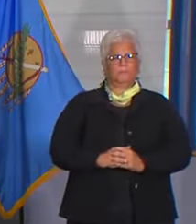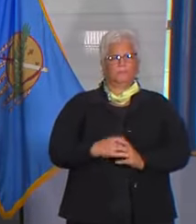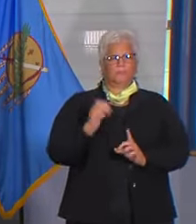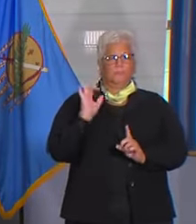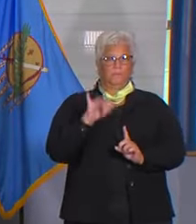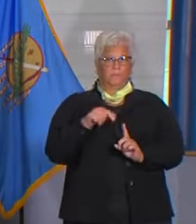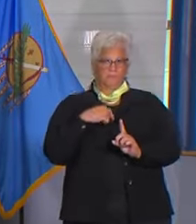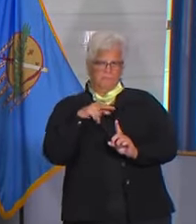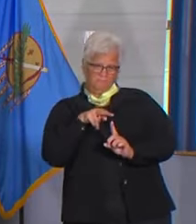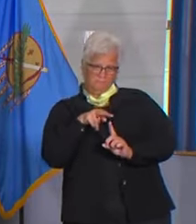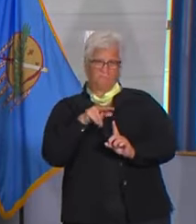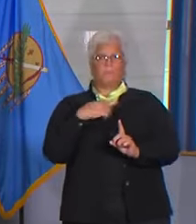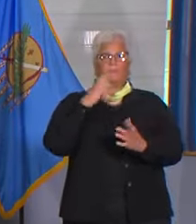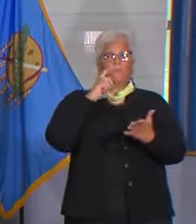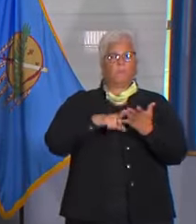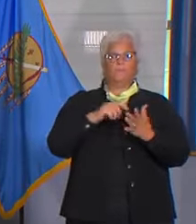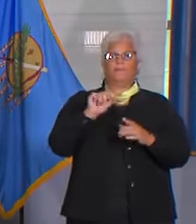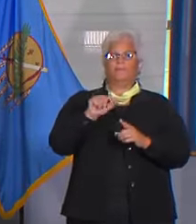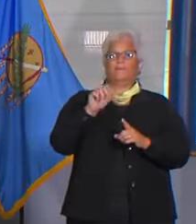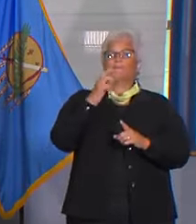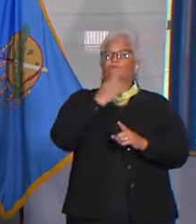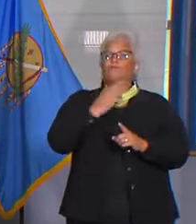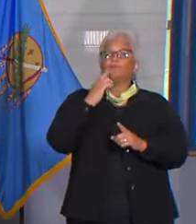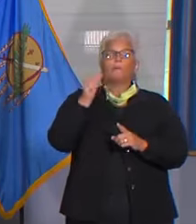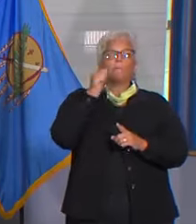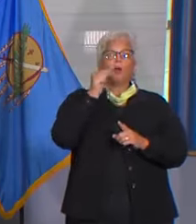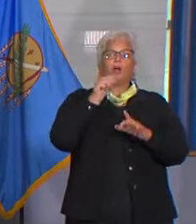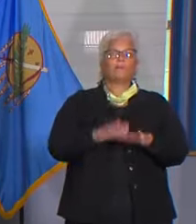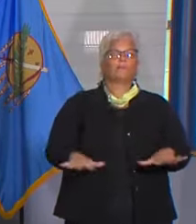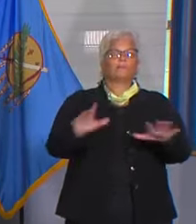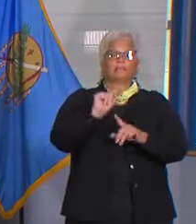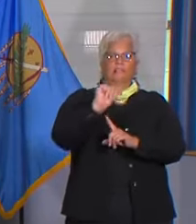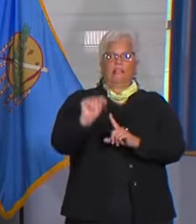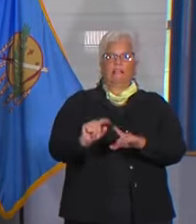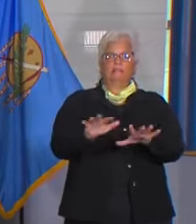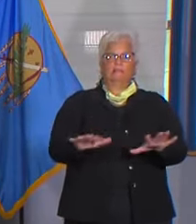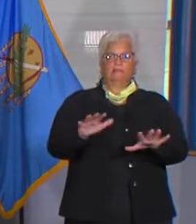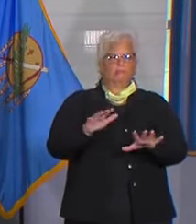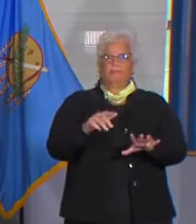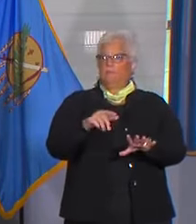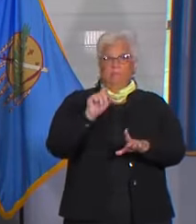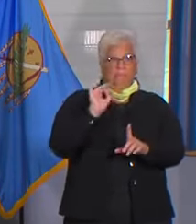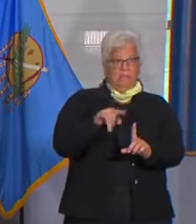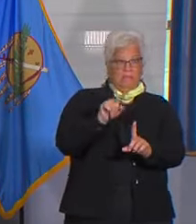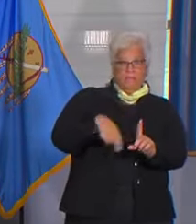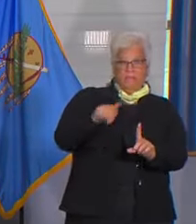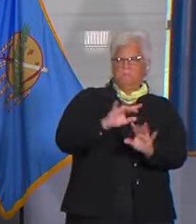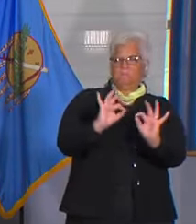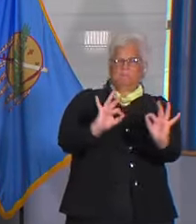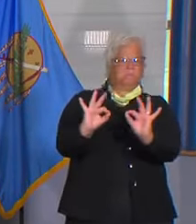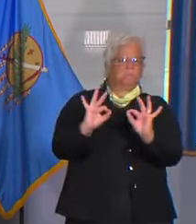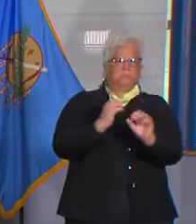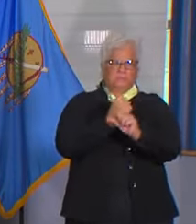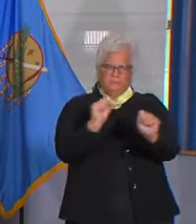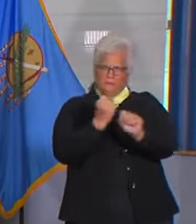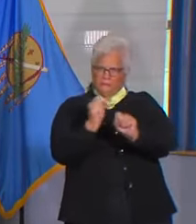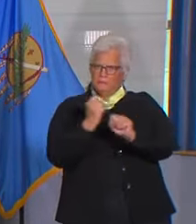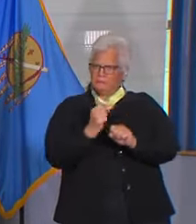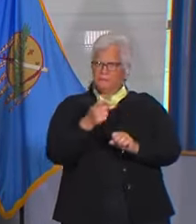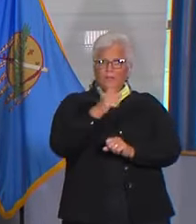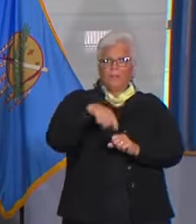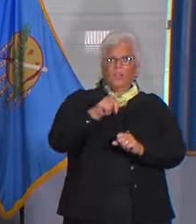spread right now. And I think that's the point of Dr. Dart's comment just a moment ago about the